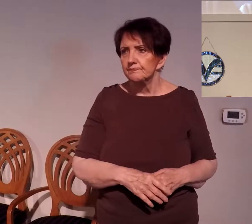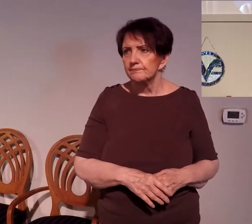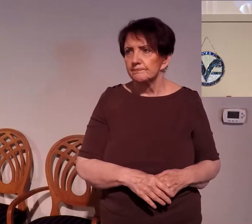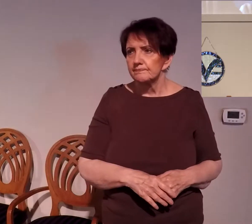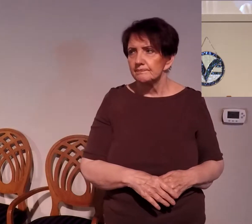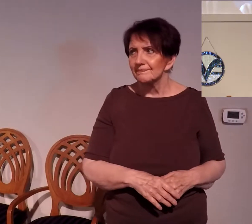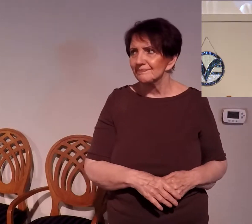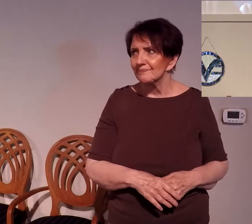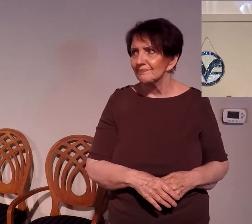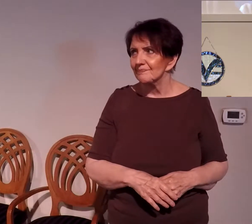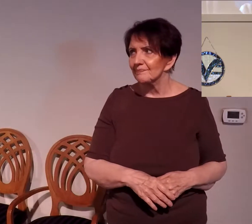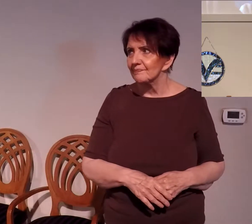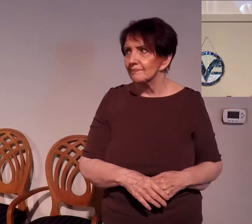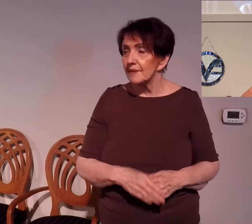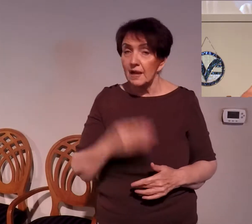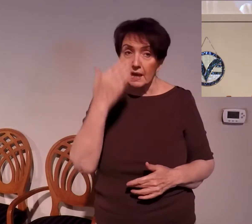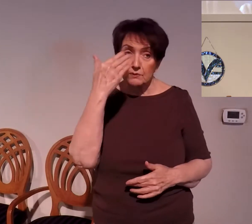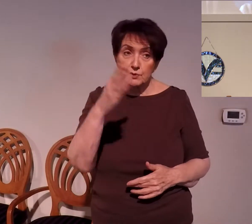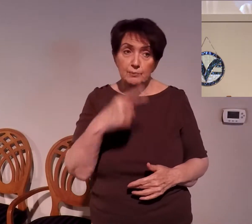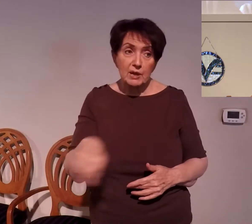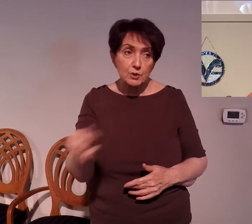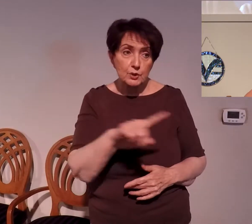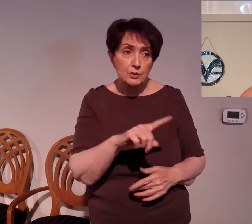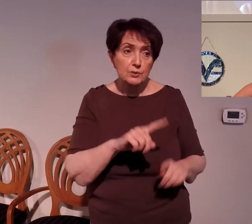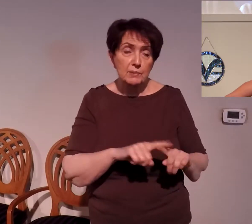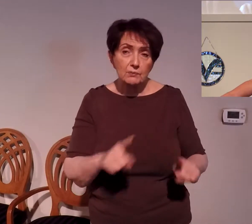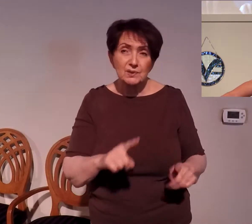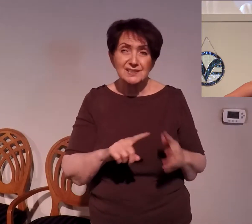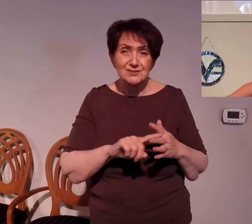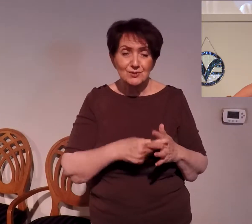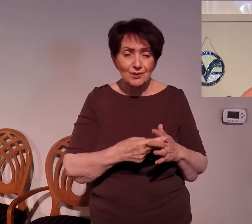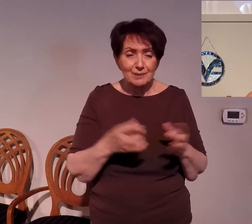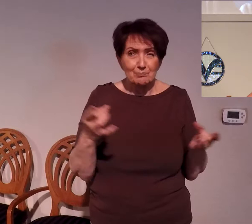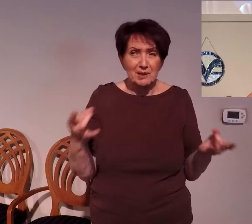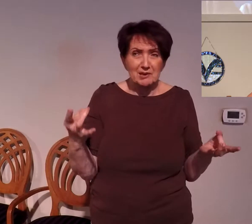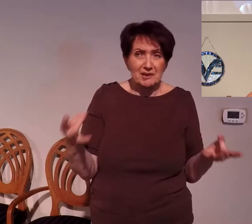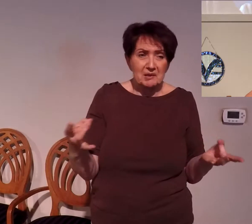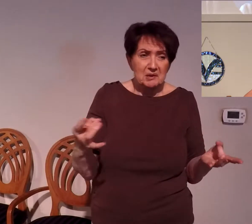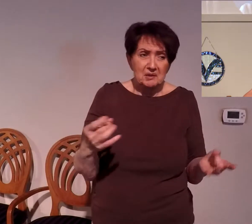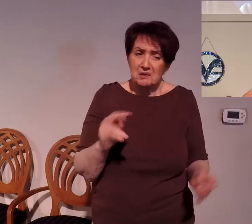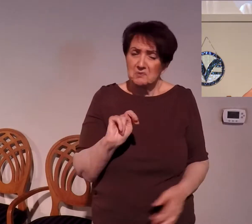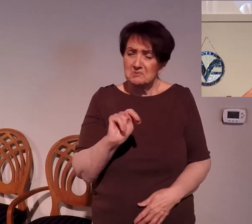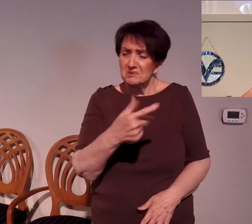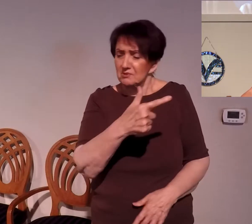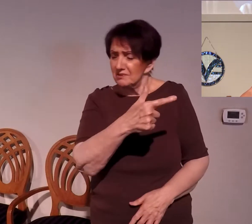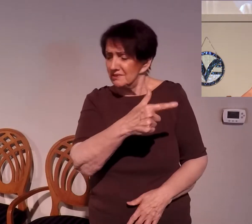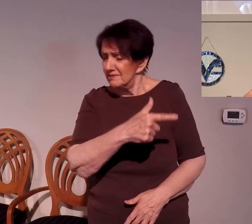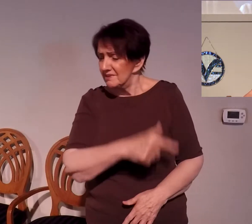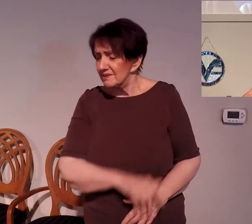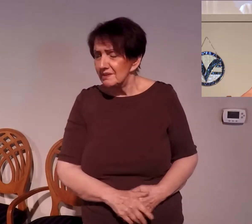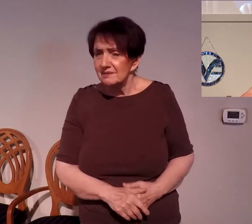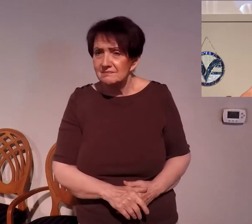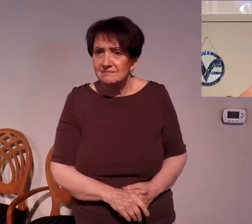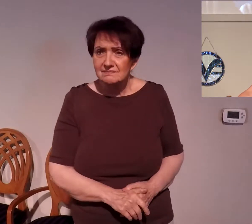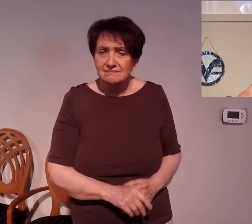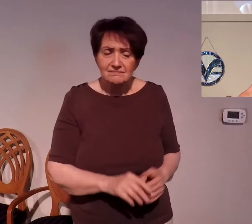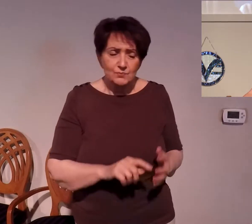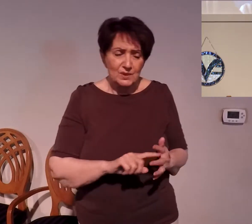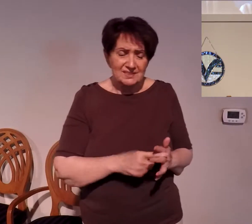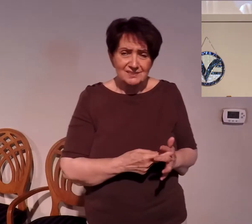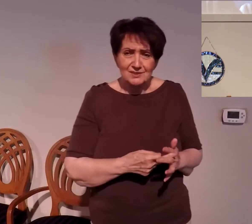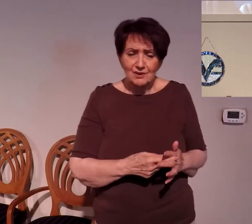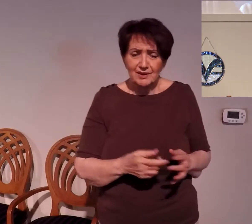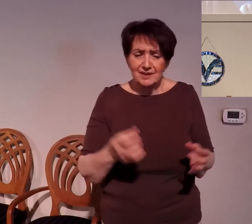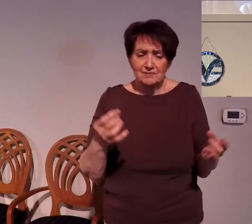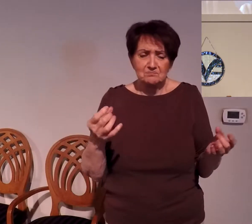So, I don't know about you, but when I first started meditating, I was not very good at it. When I first started meditating, I